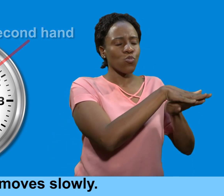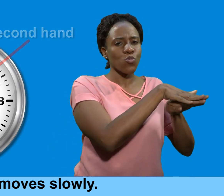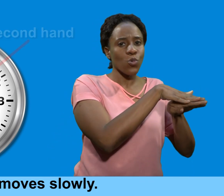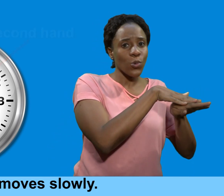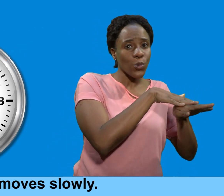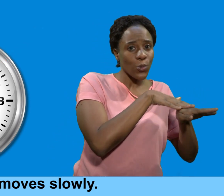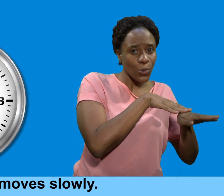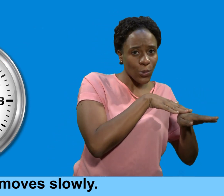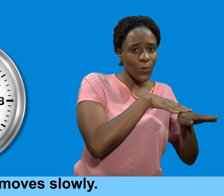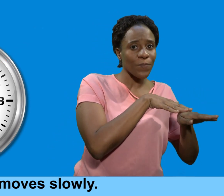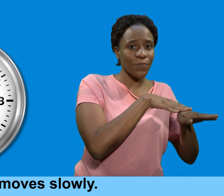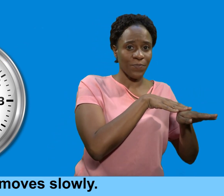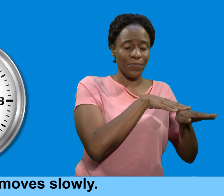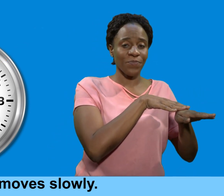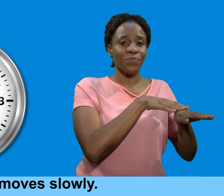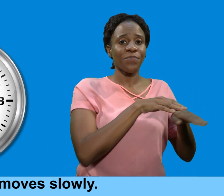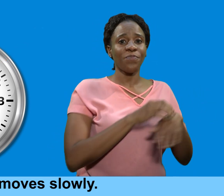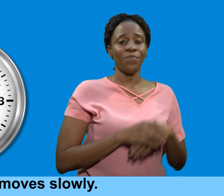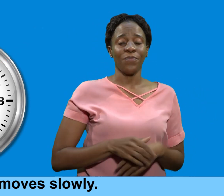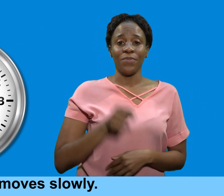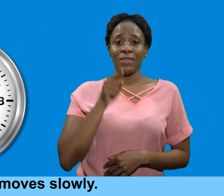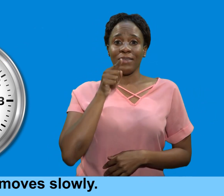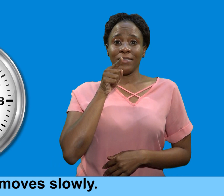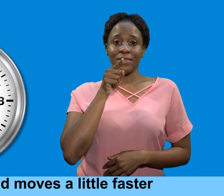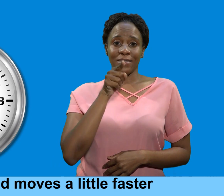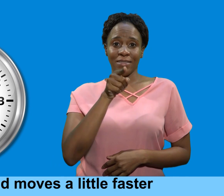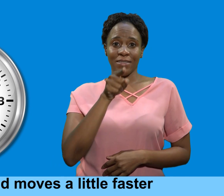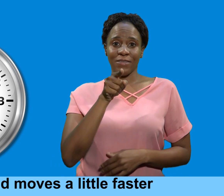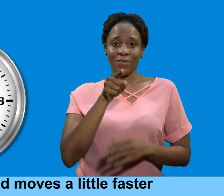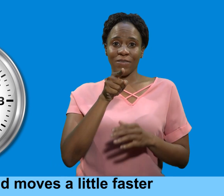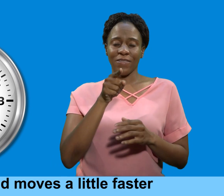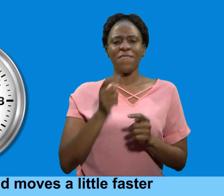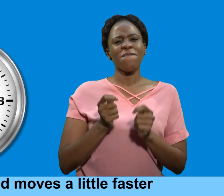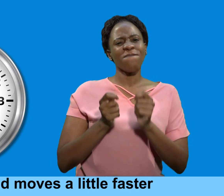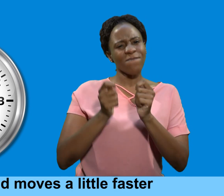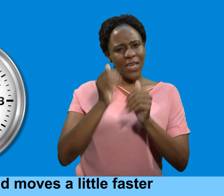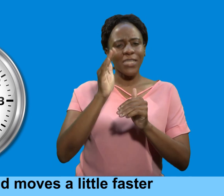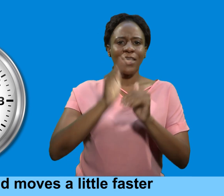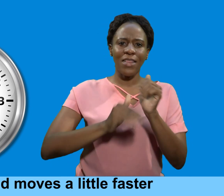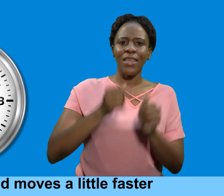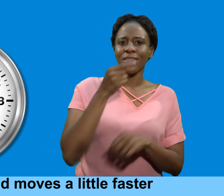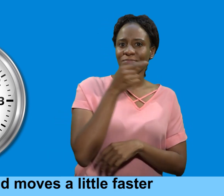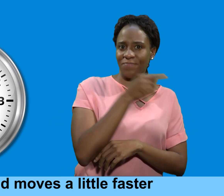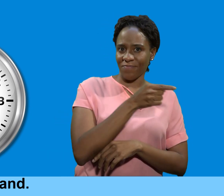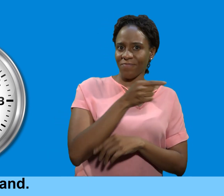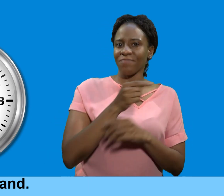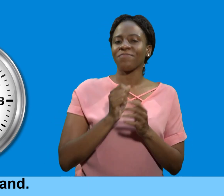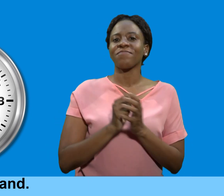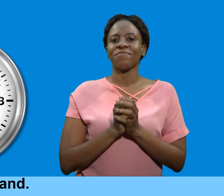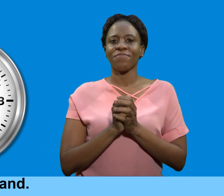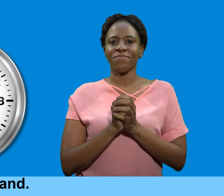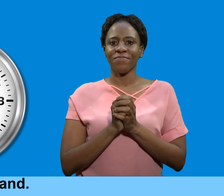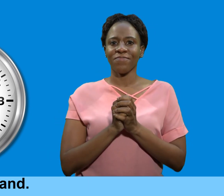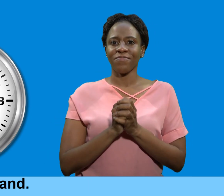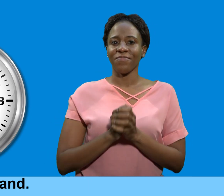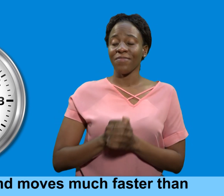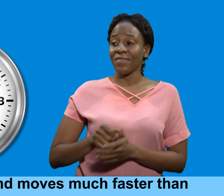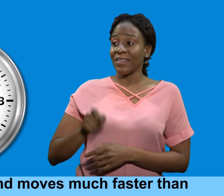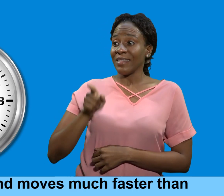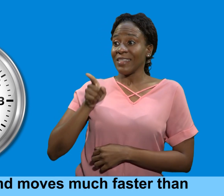The hour hand moves slowly. The minute hand moves a little faster than the hour hand. The